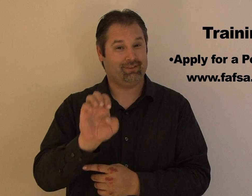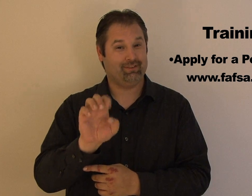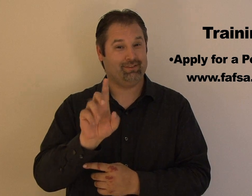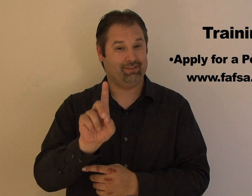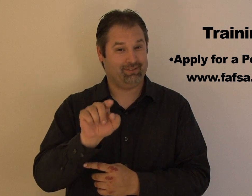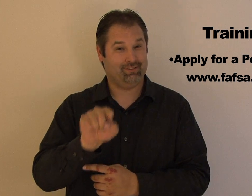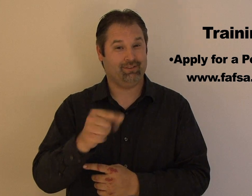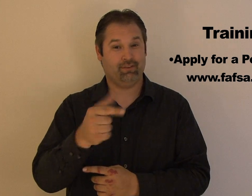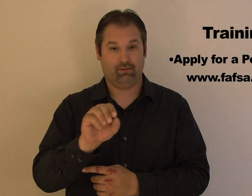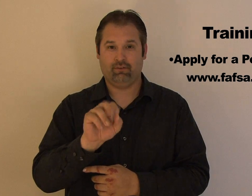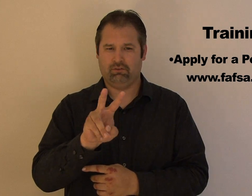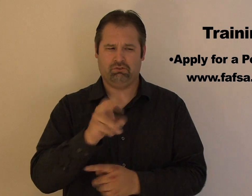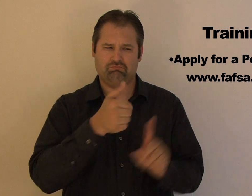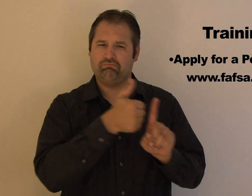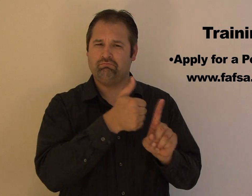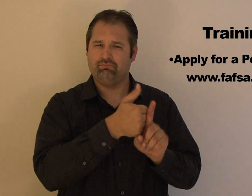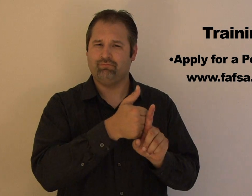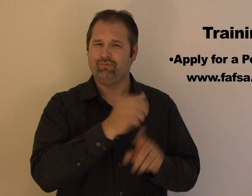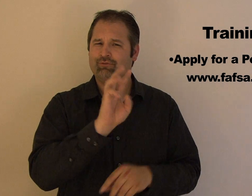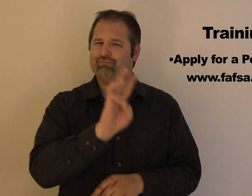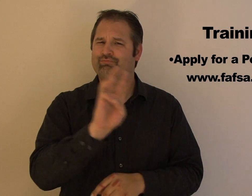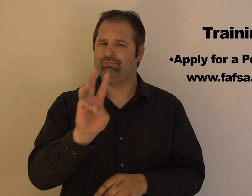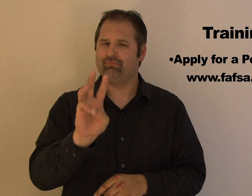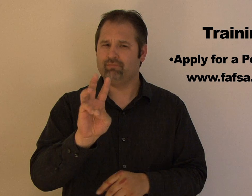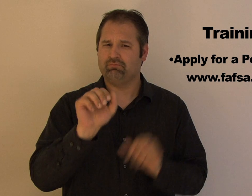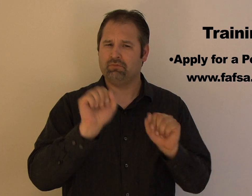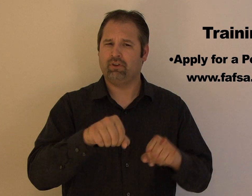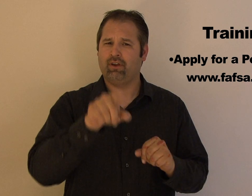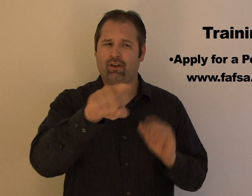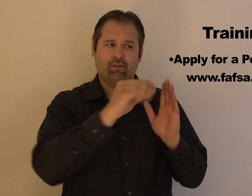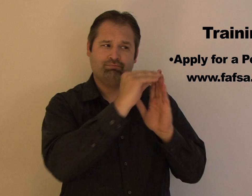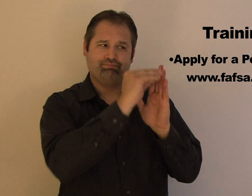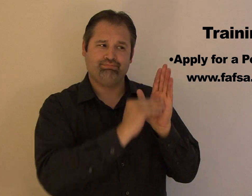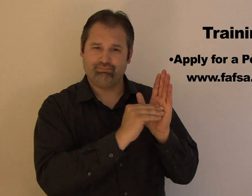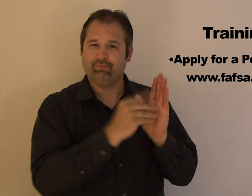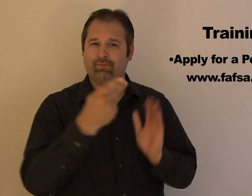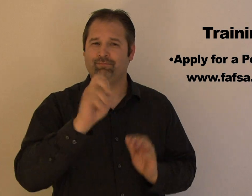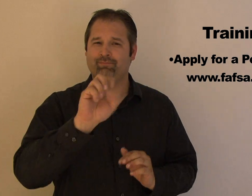www.fafsa.ed.gov and fill out an application for a Pell Grant free.